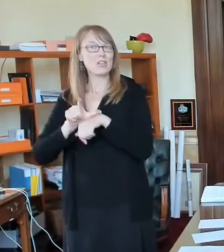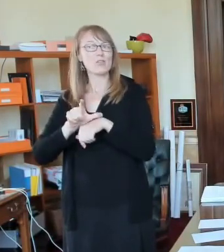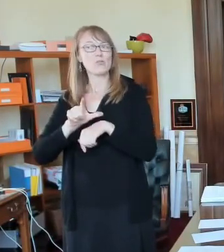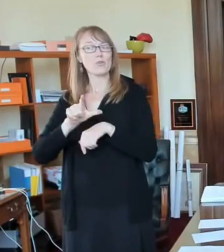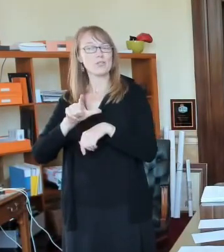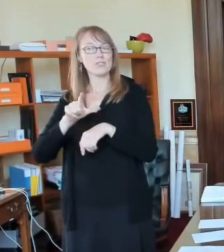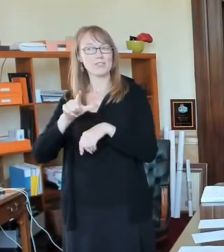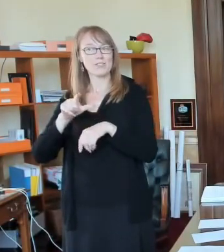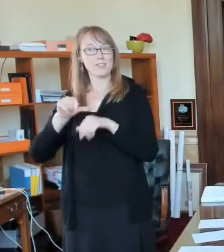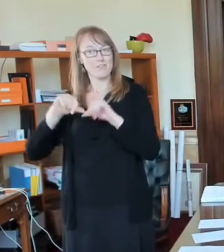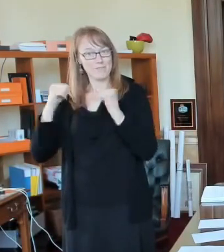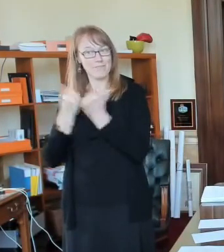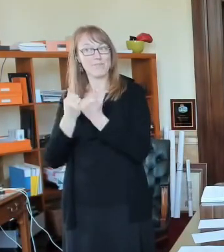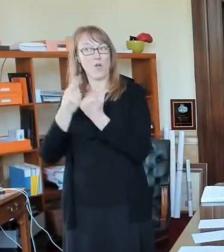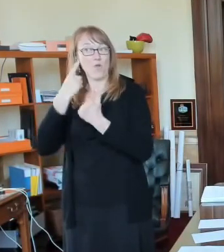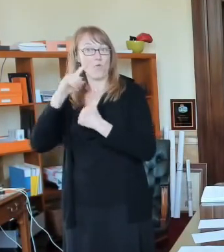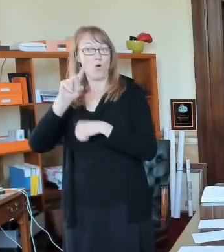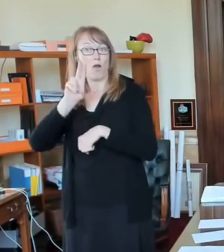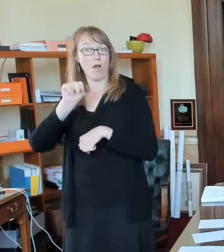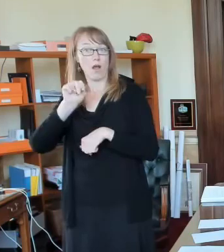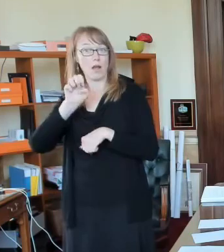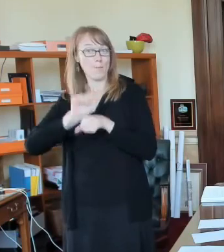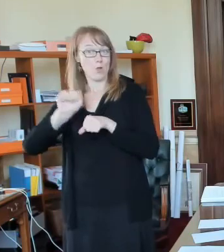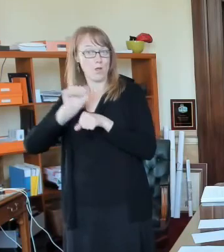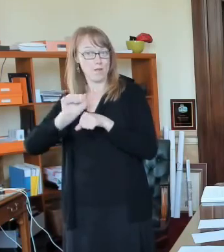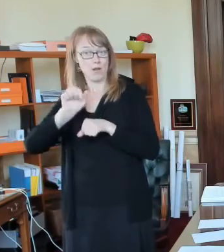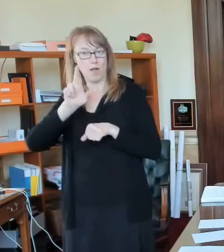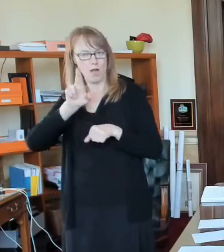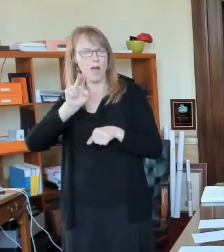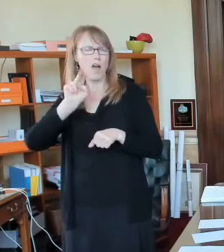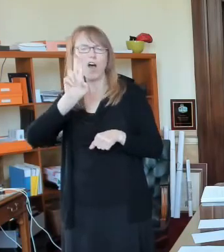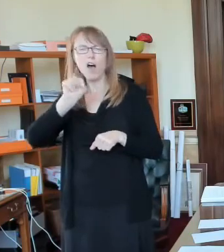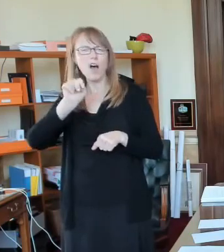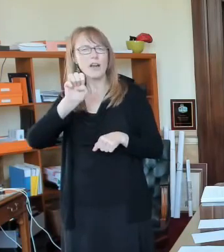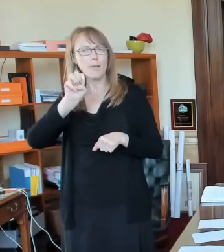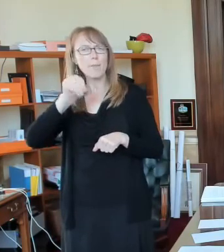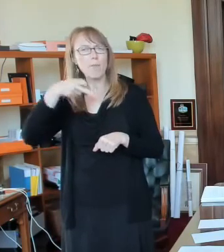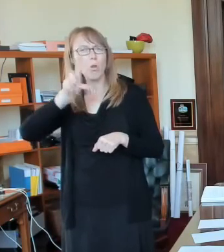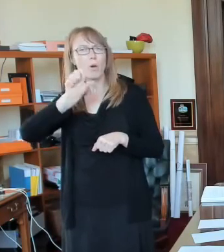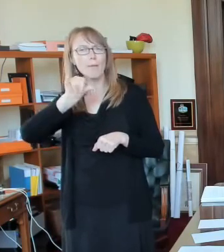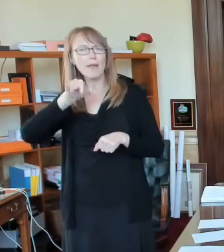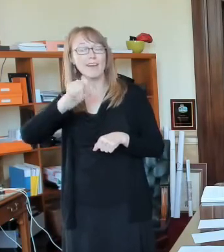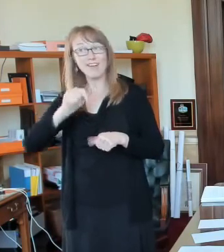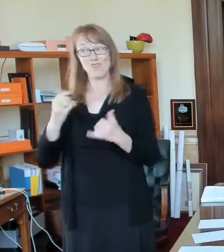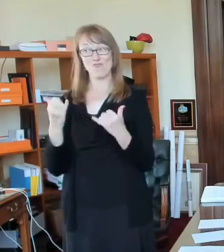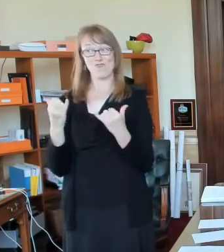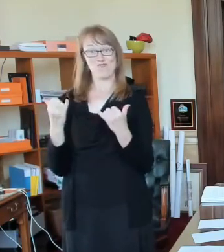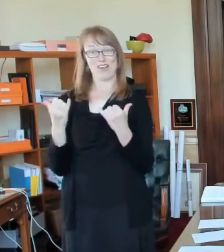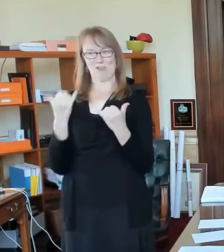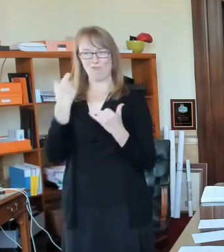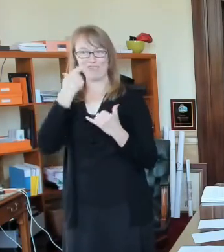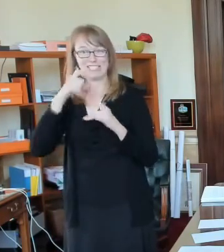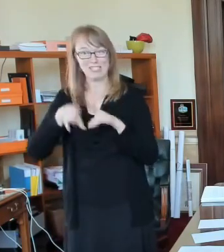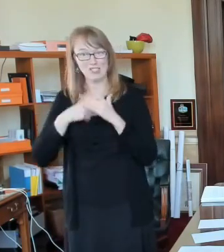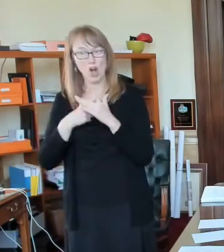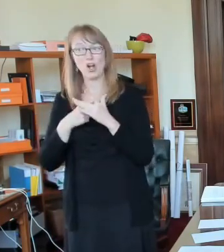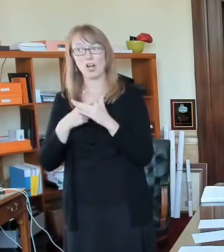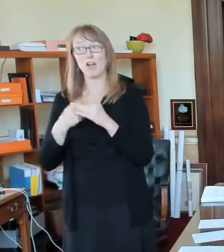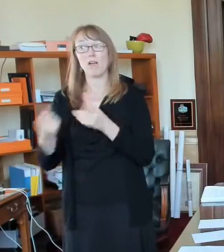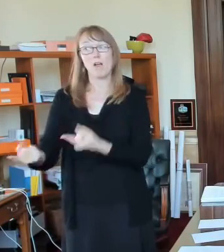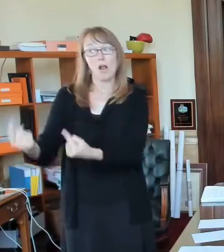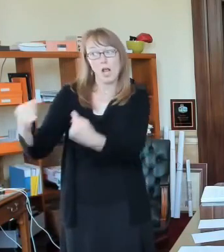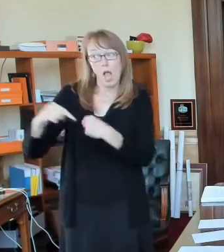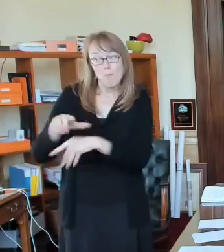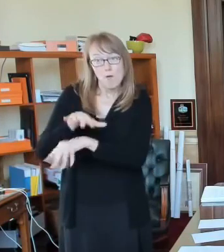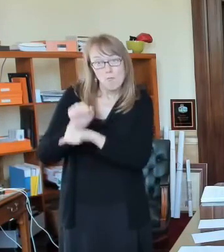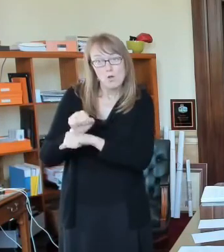again beginning to offer on-site services at Slate here at 1520 Market. You do need to call